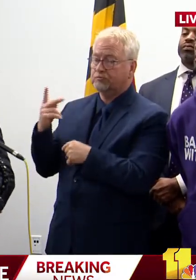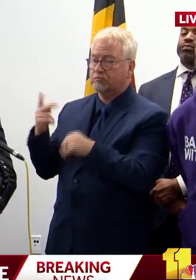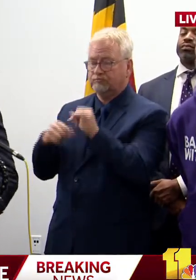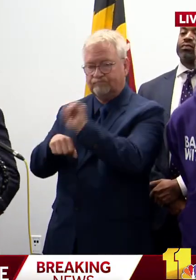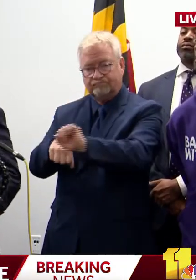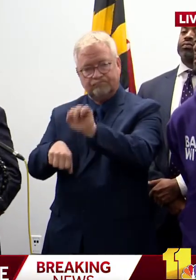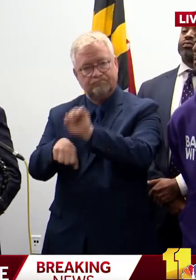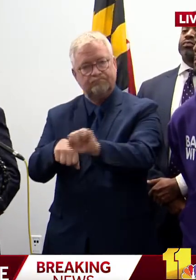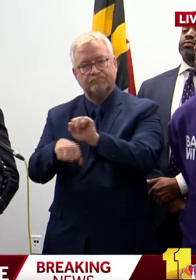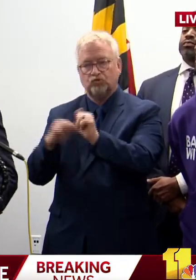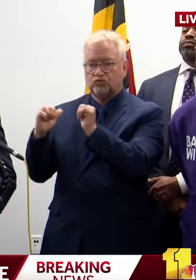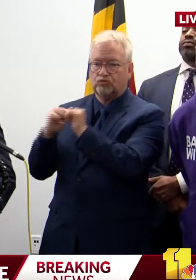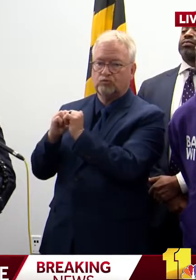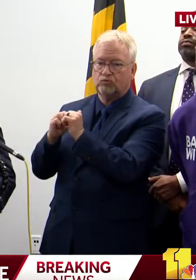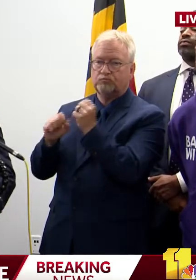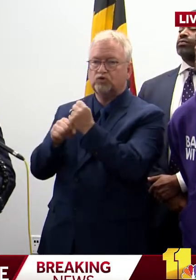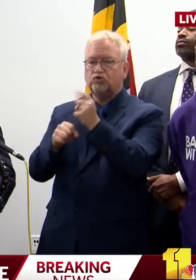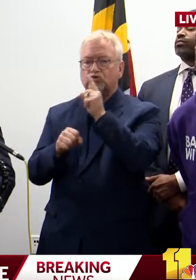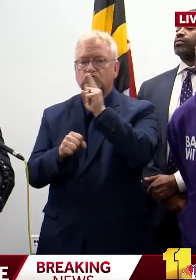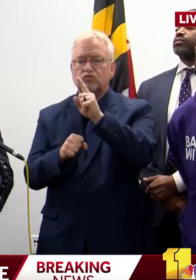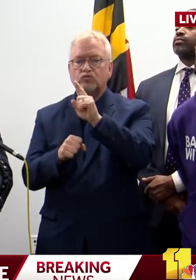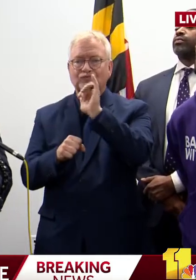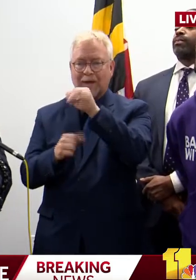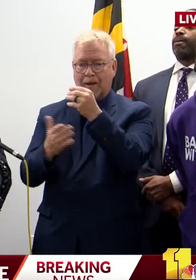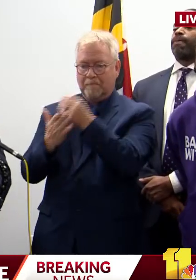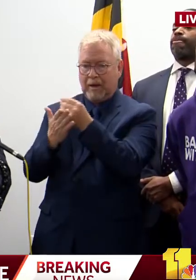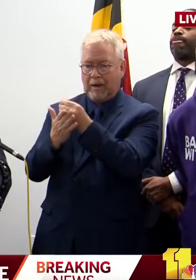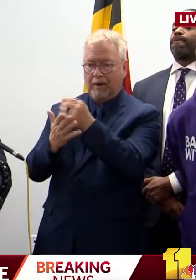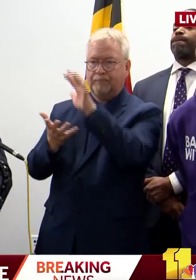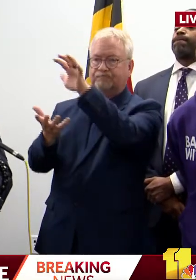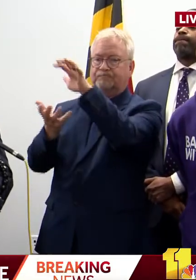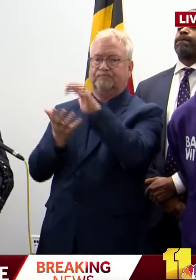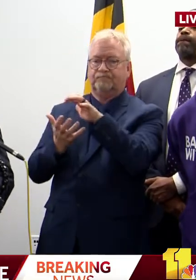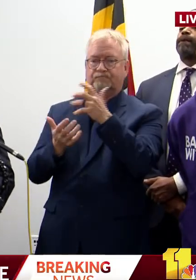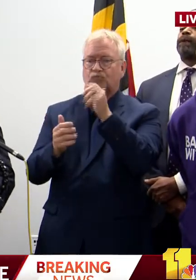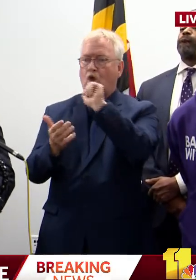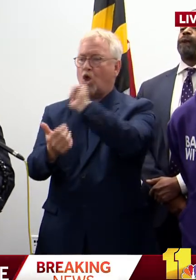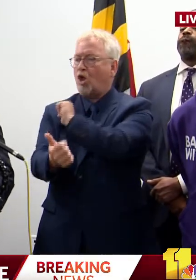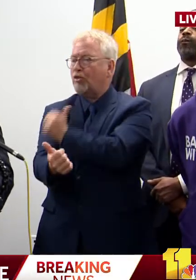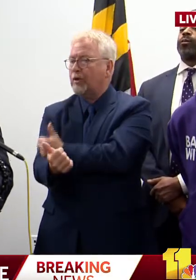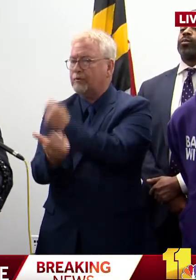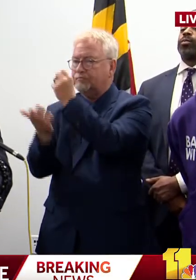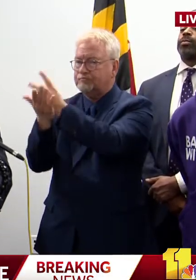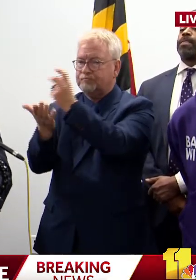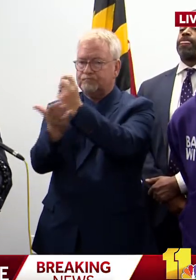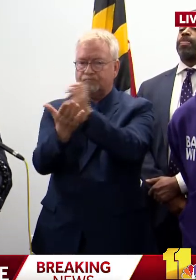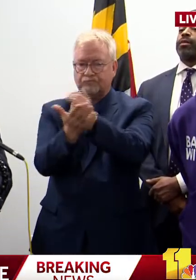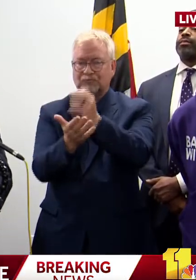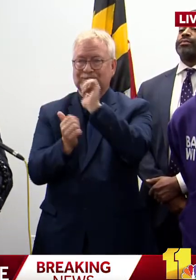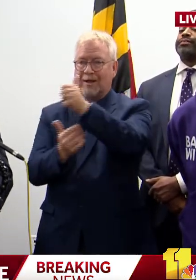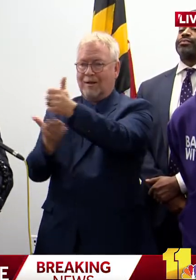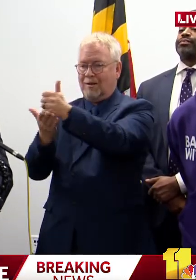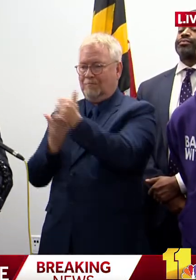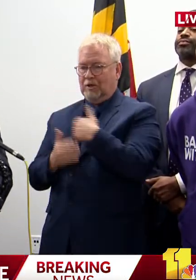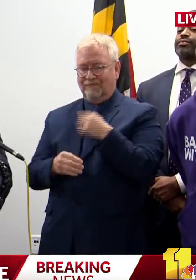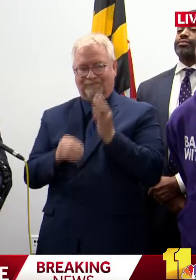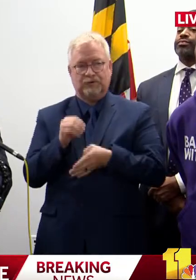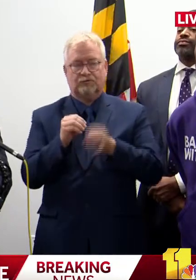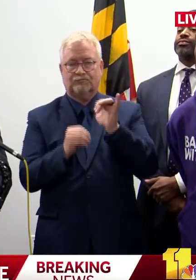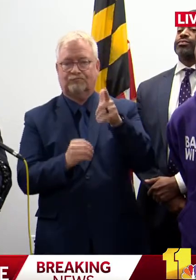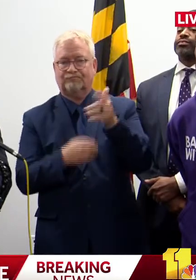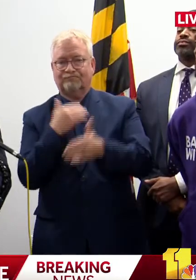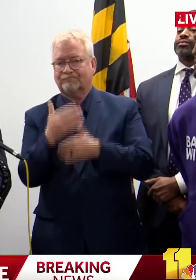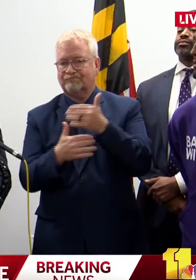the necessary authorization, support, and resources to make this recovery complete and that we can move as quickly